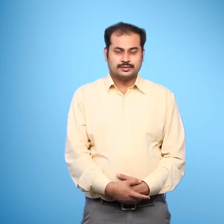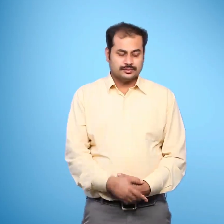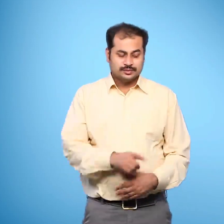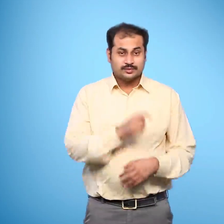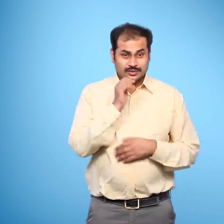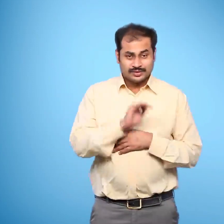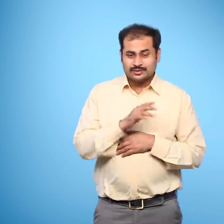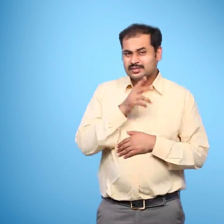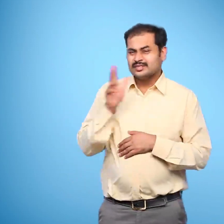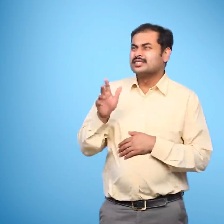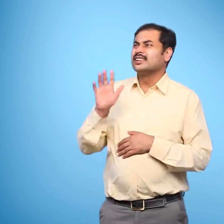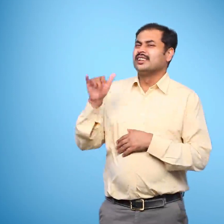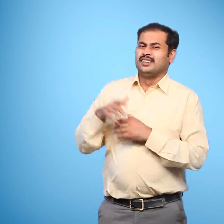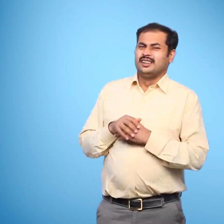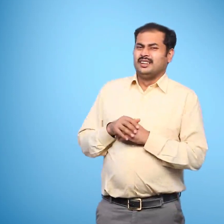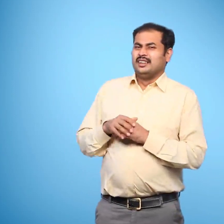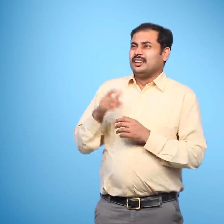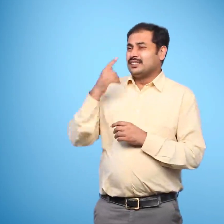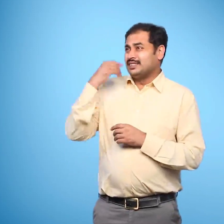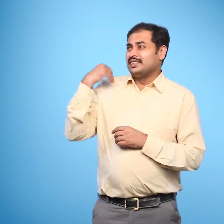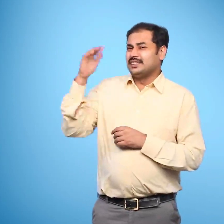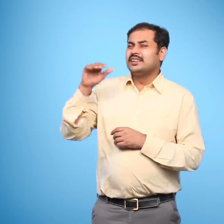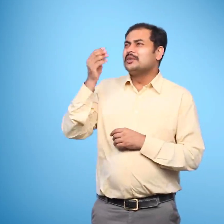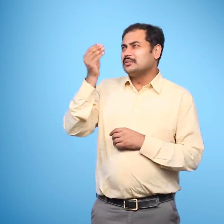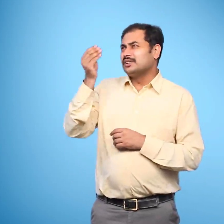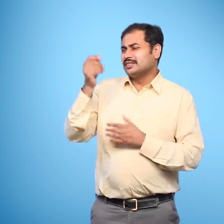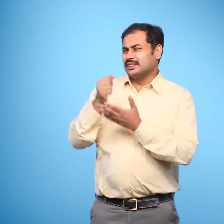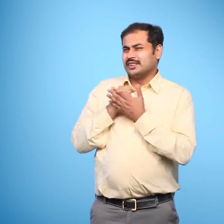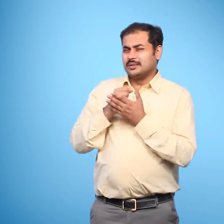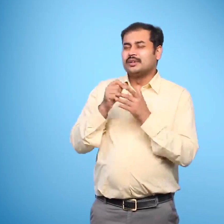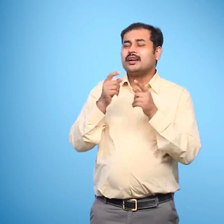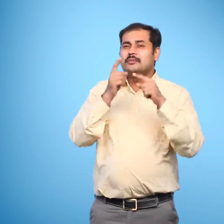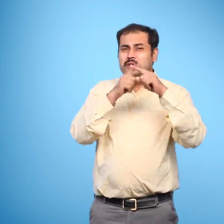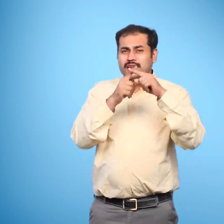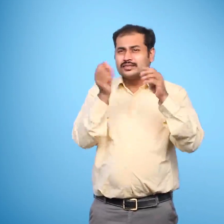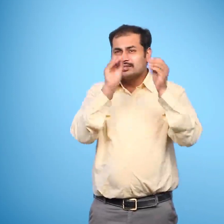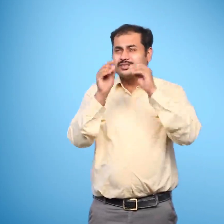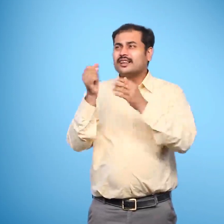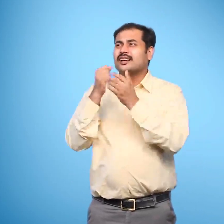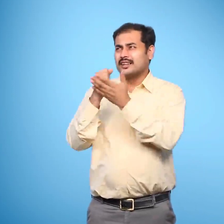"What are you doing?" Velu responded, Akka, please help me add.